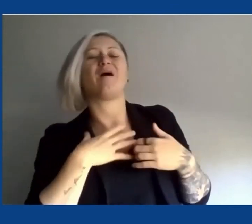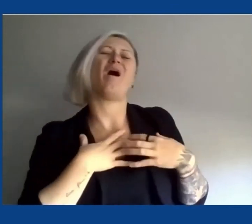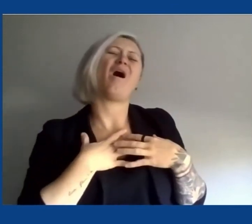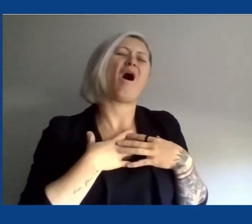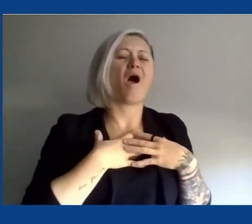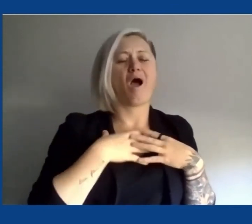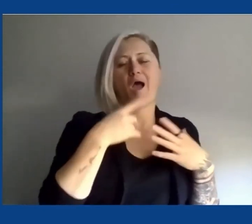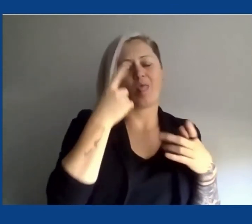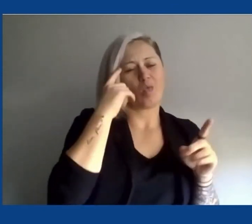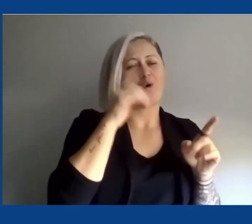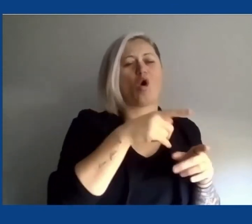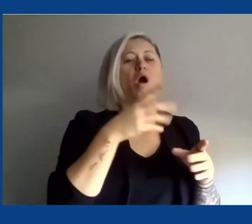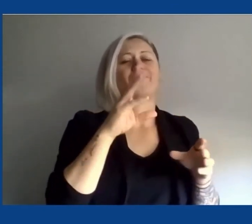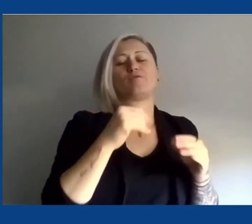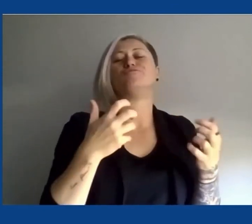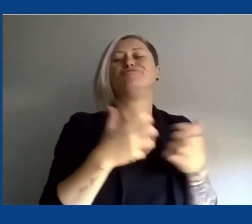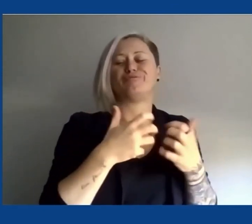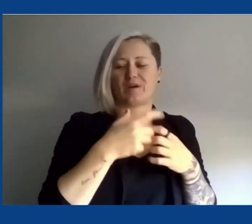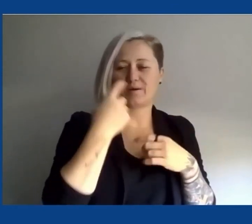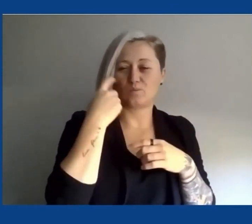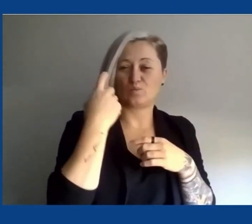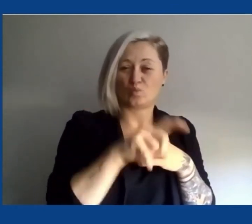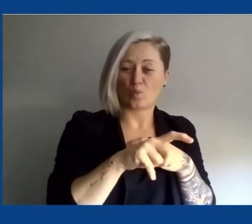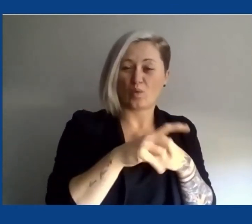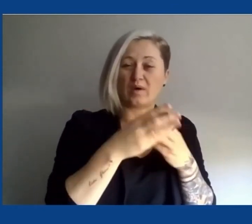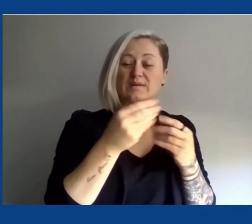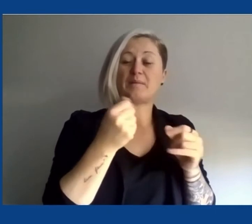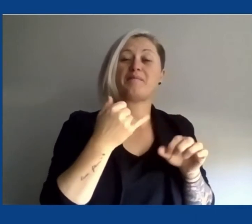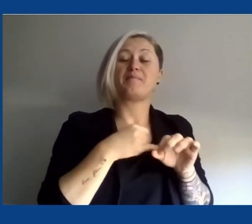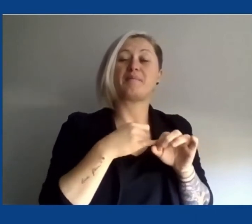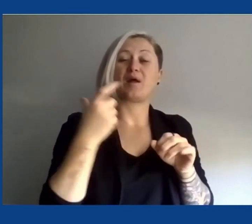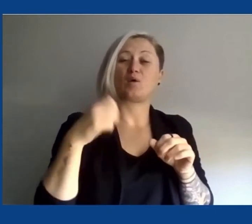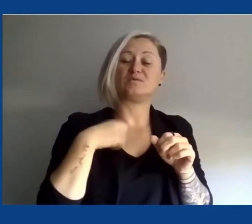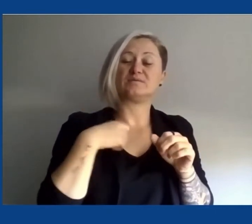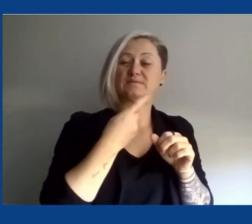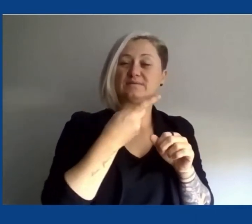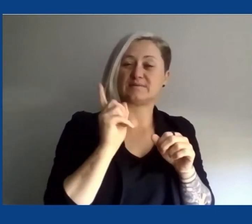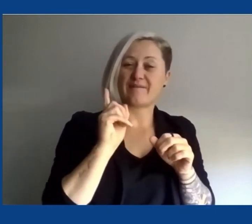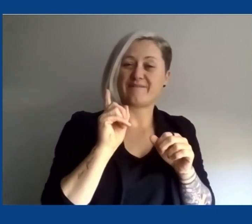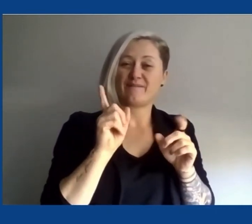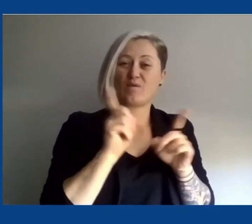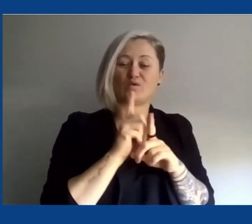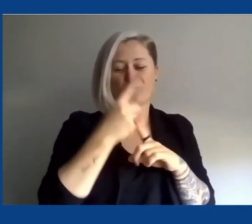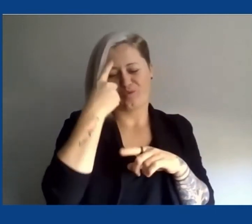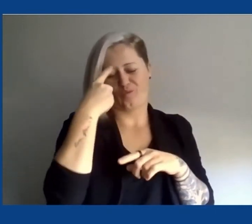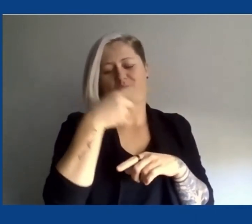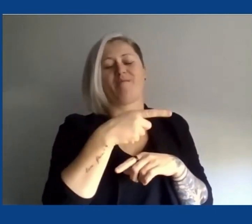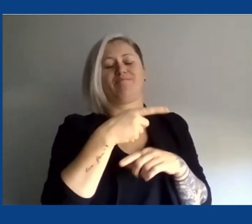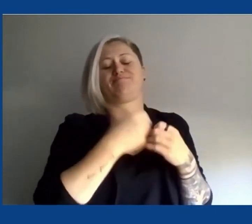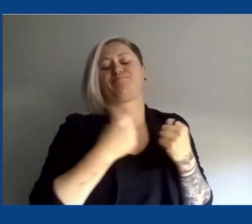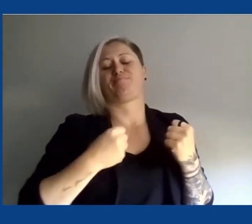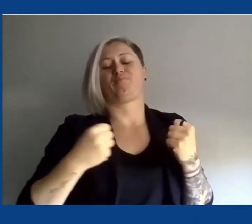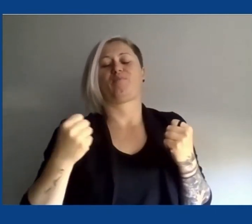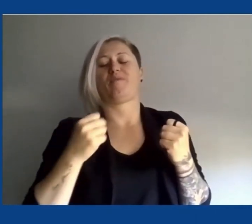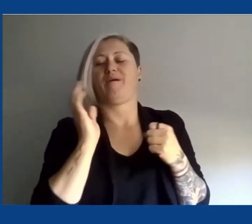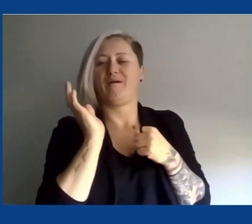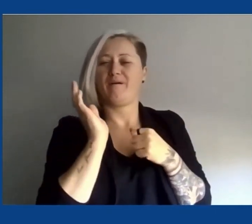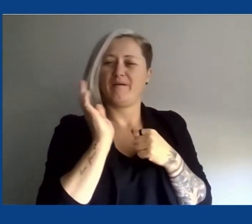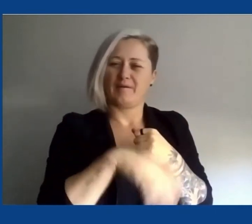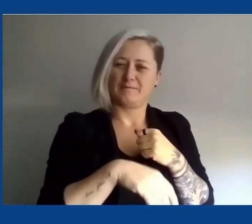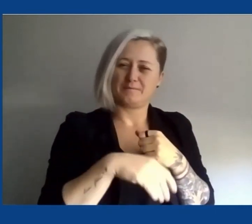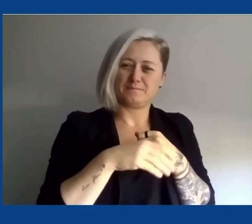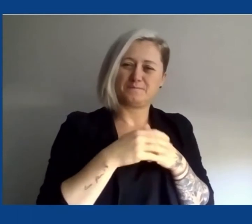down from drugs. Well, some of the medical staff also thought she was exaggerating her behaviour.